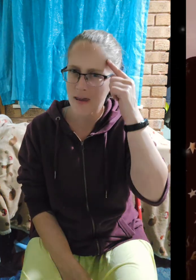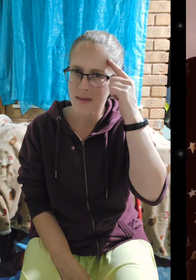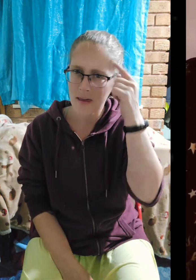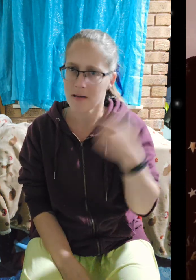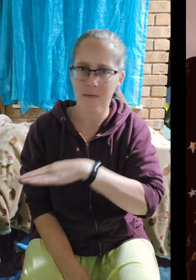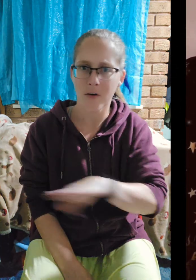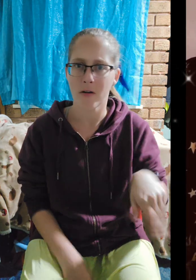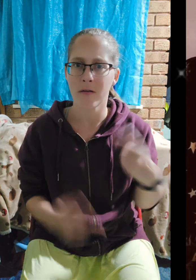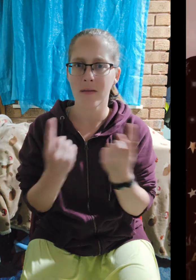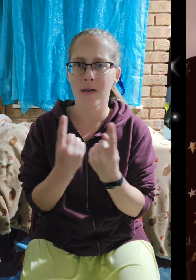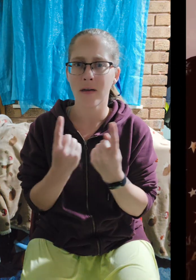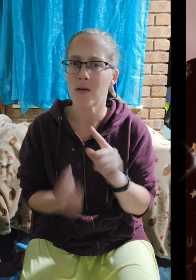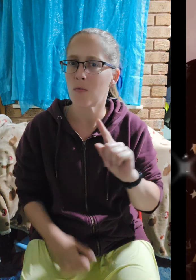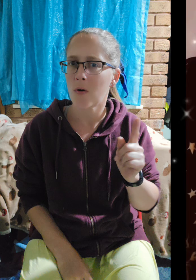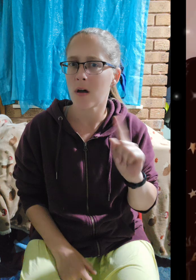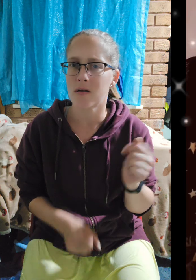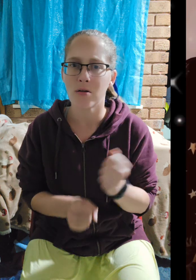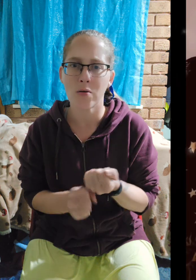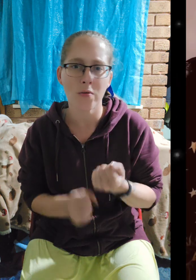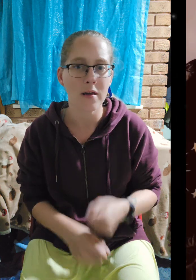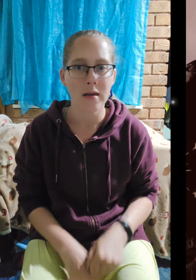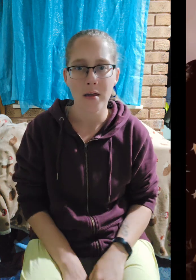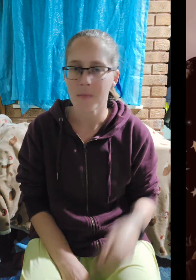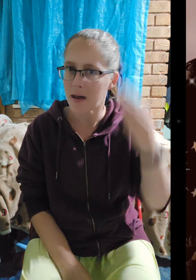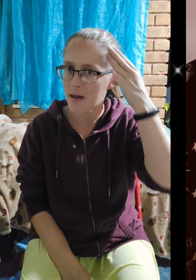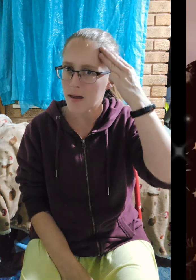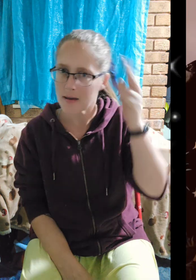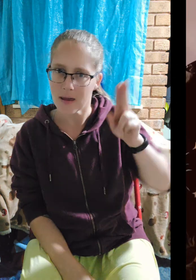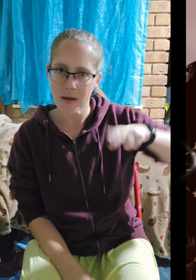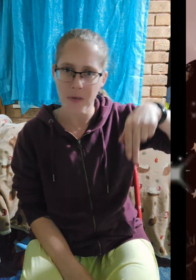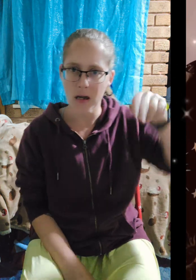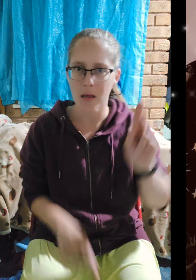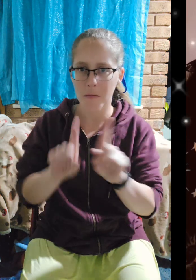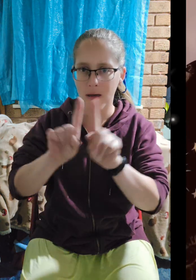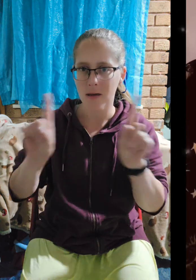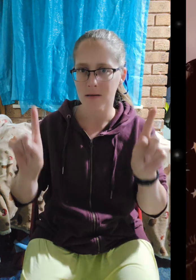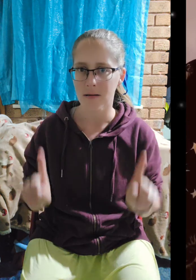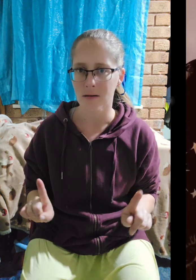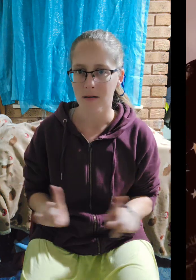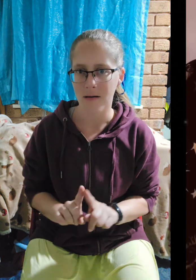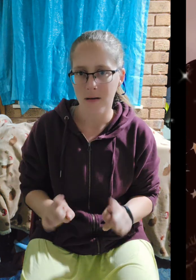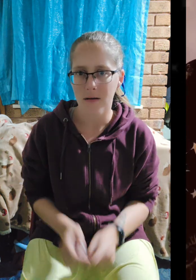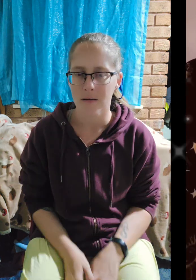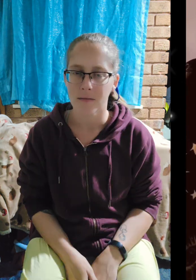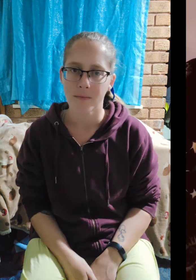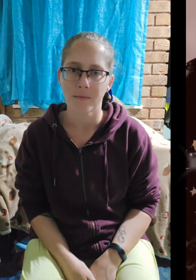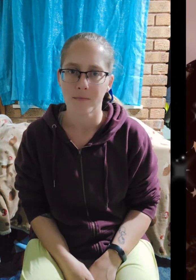and I think of all the things, what you're doing. In my head I paint a picture,